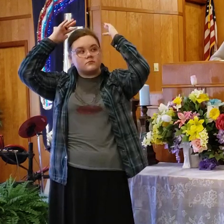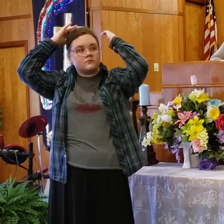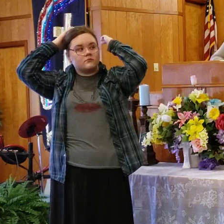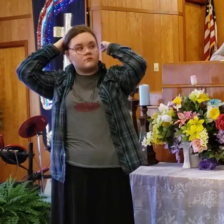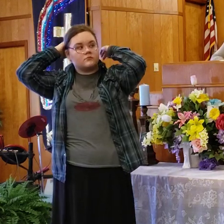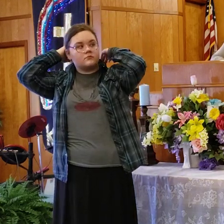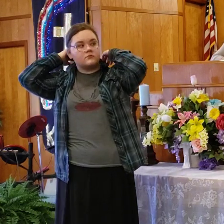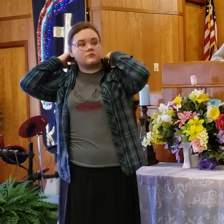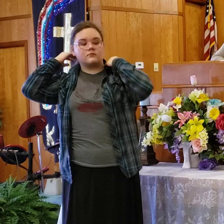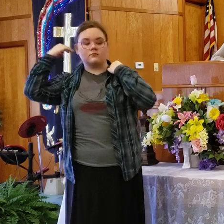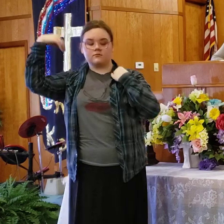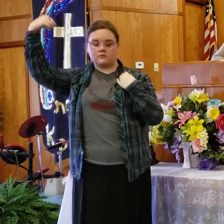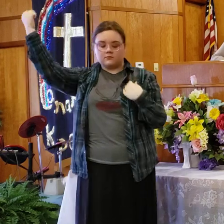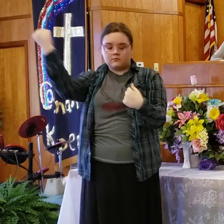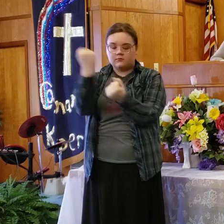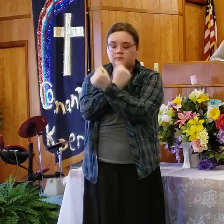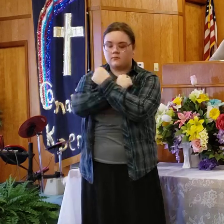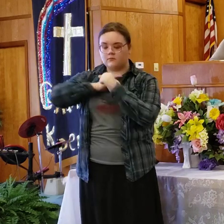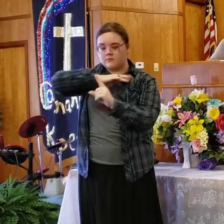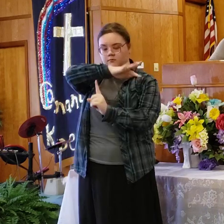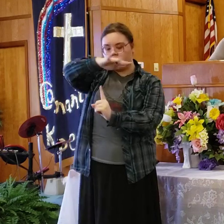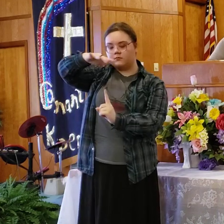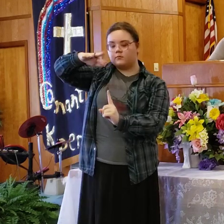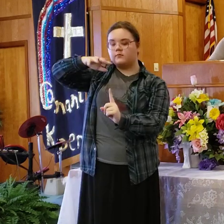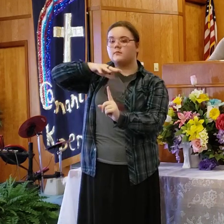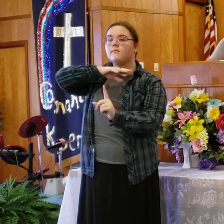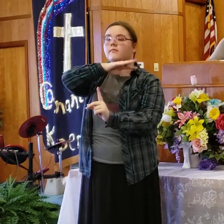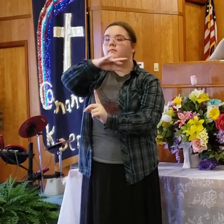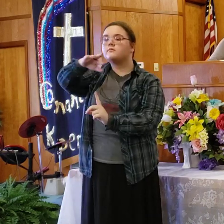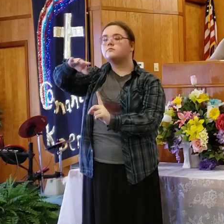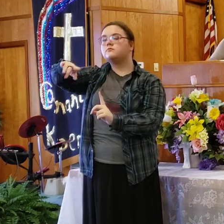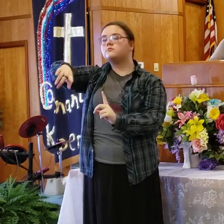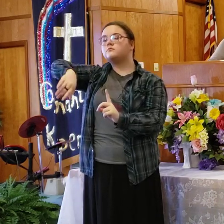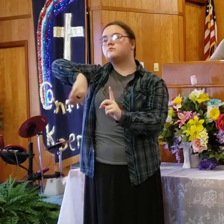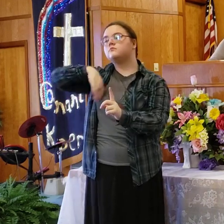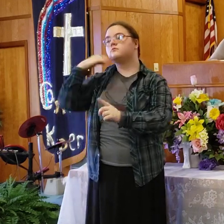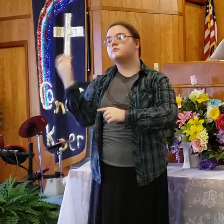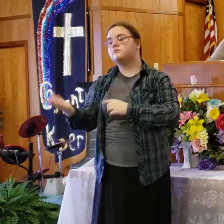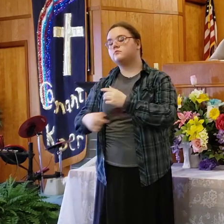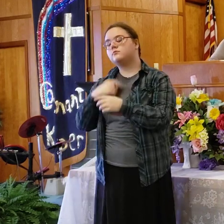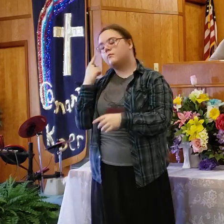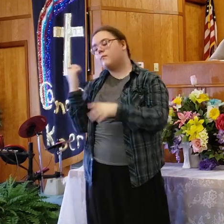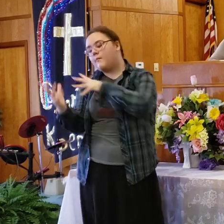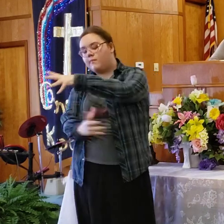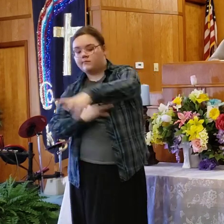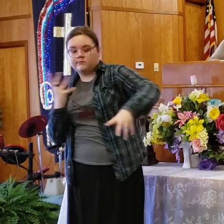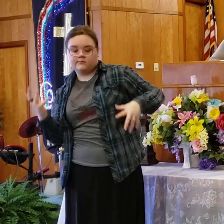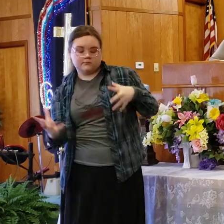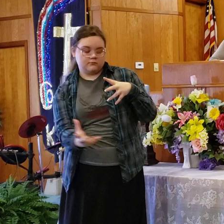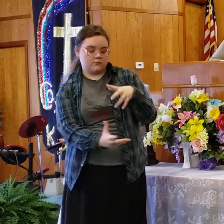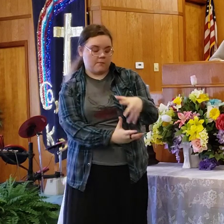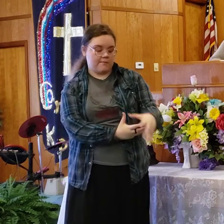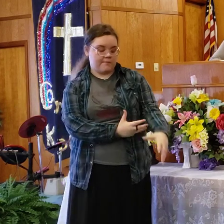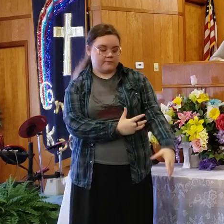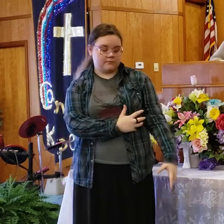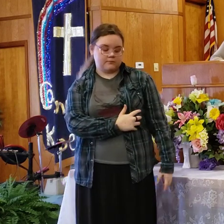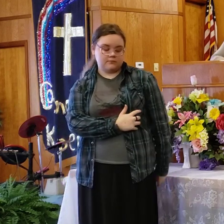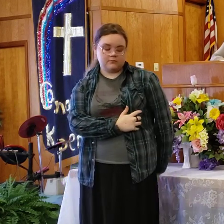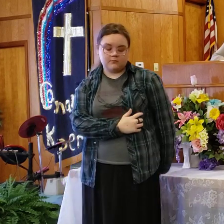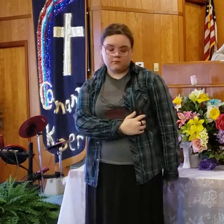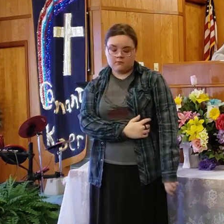are torn. Your love surrounds me in the eye of the storm.